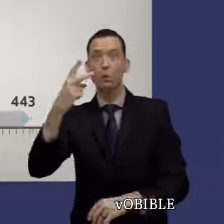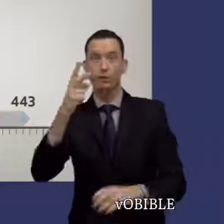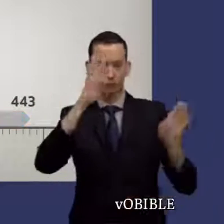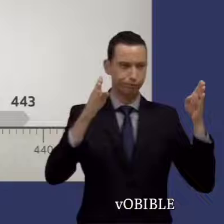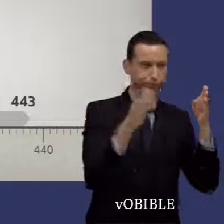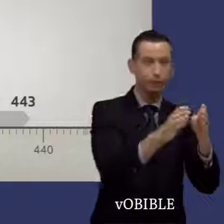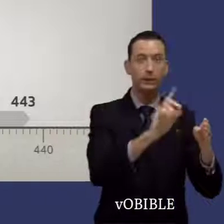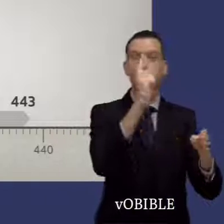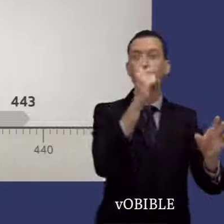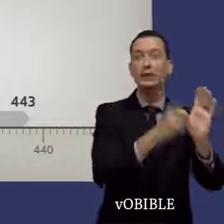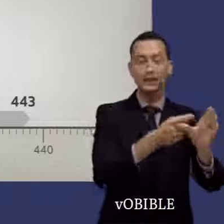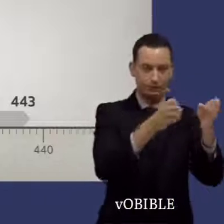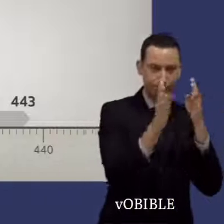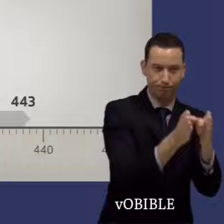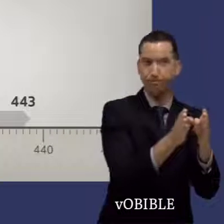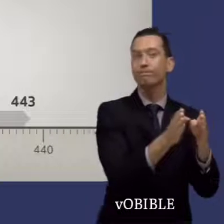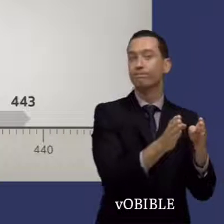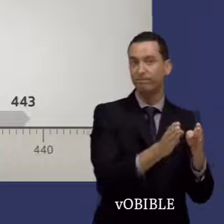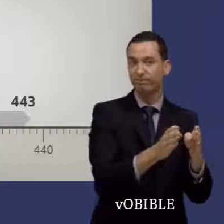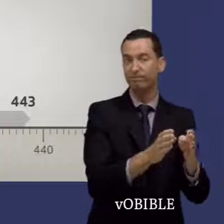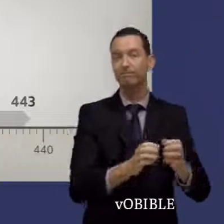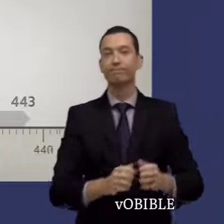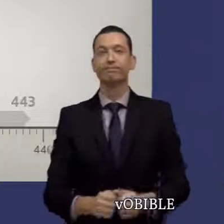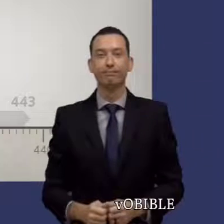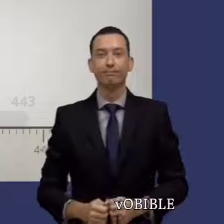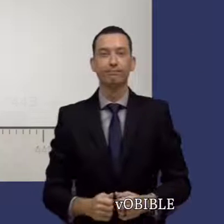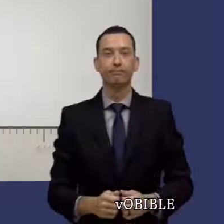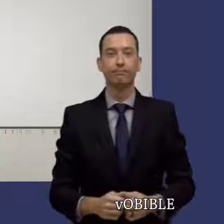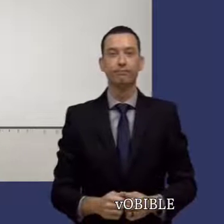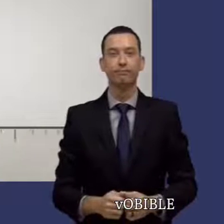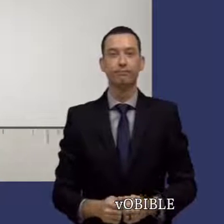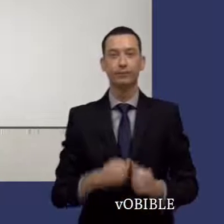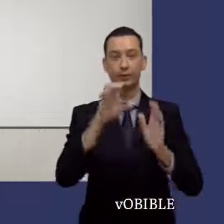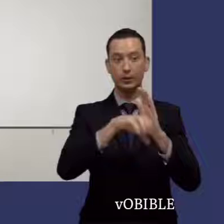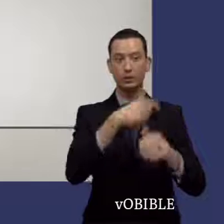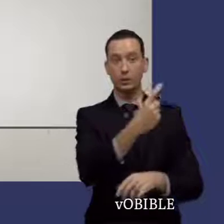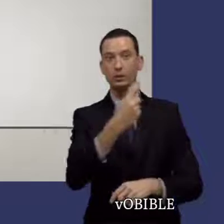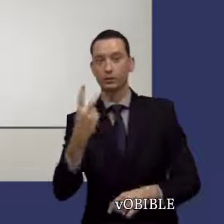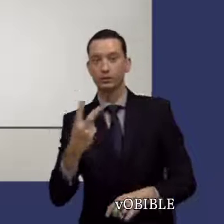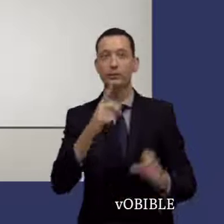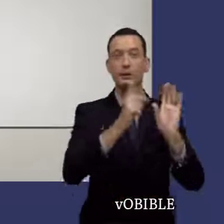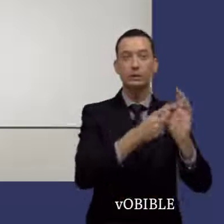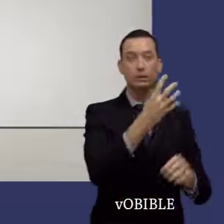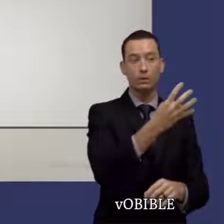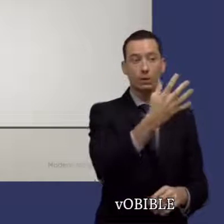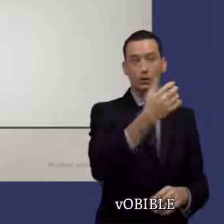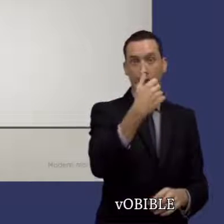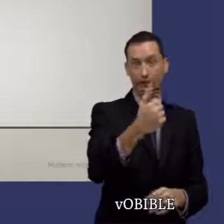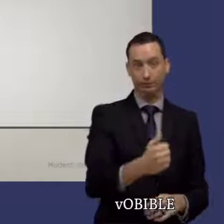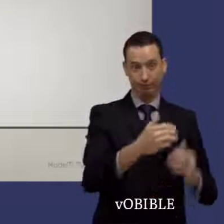what took place just within the first year. The events in chapters 1 and 2 began to take place near the end